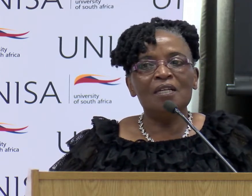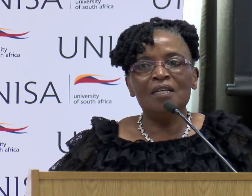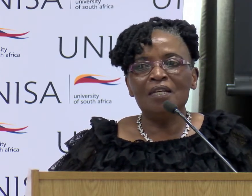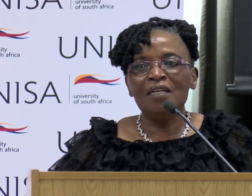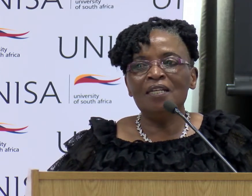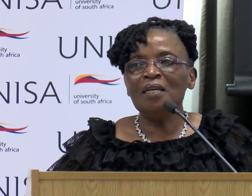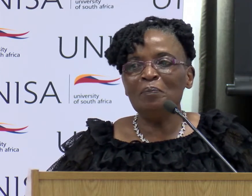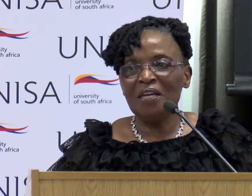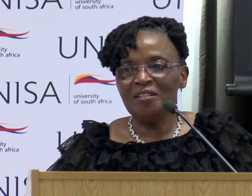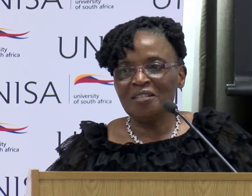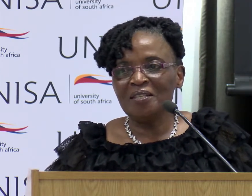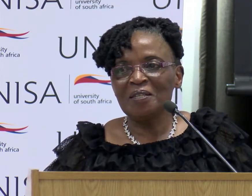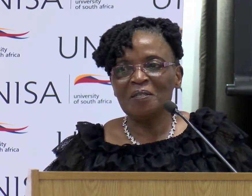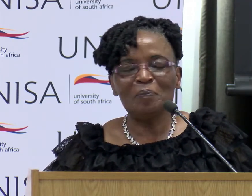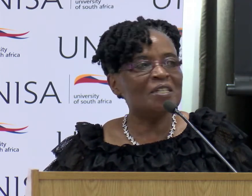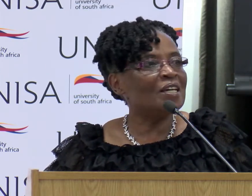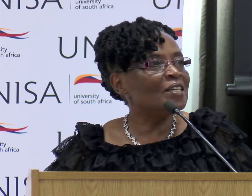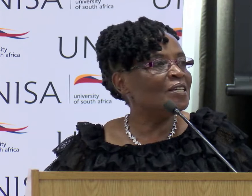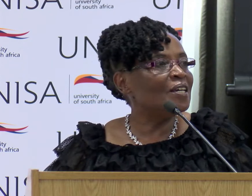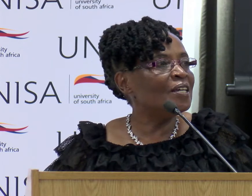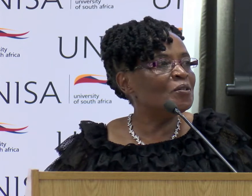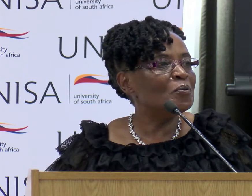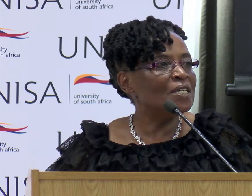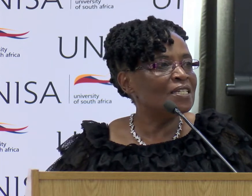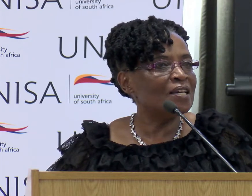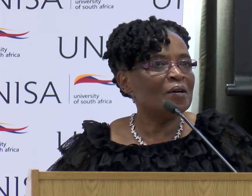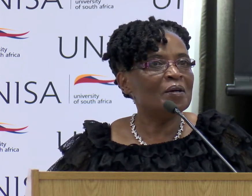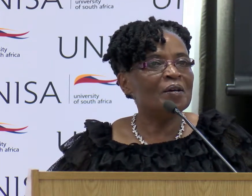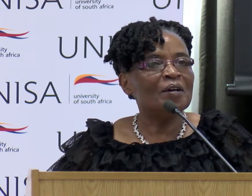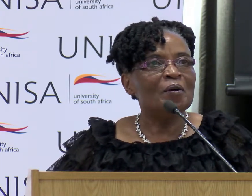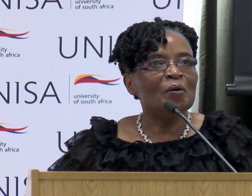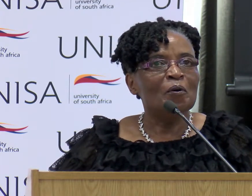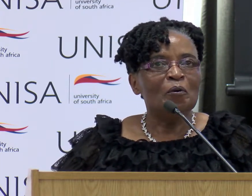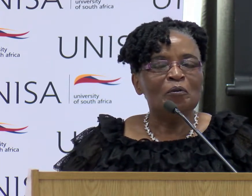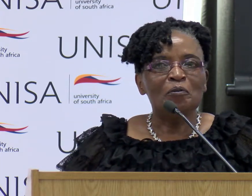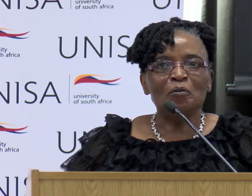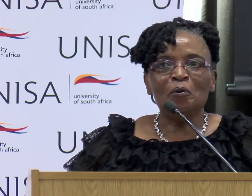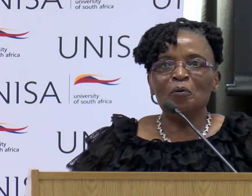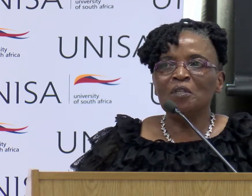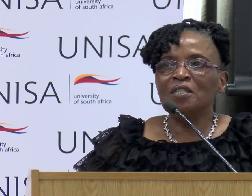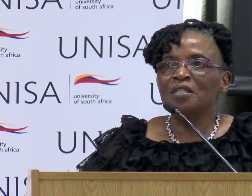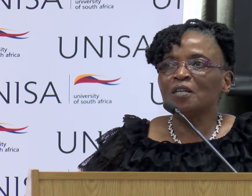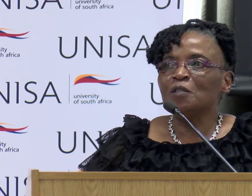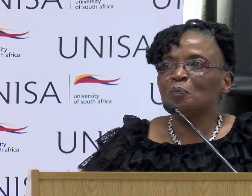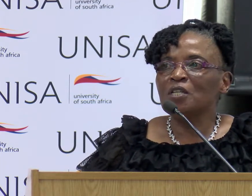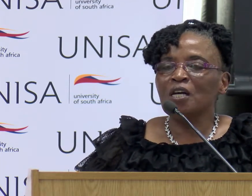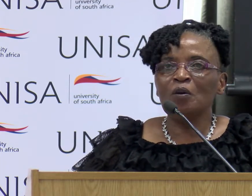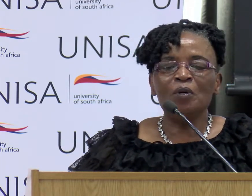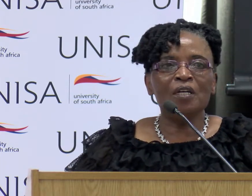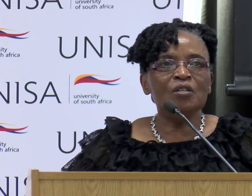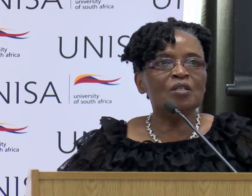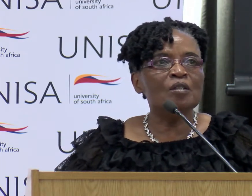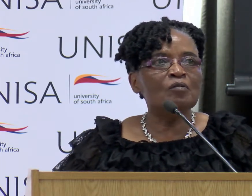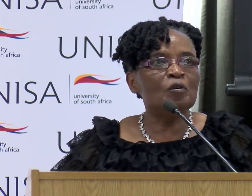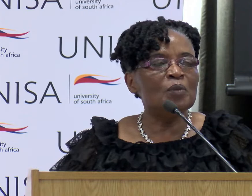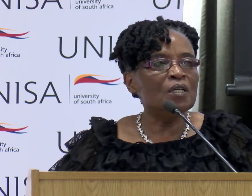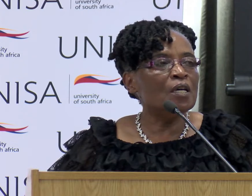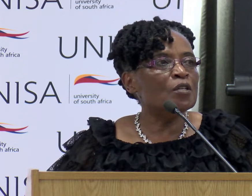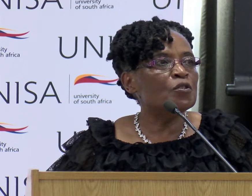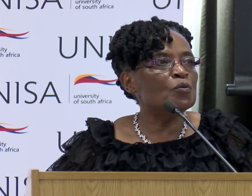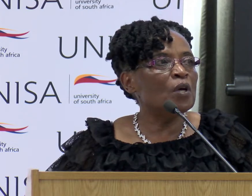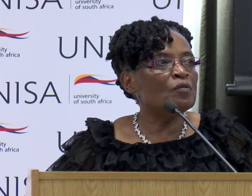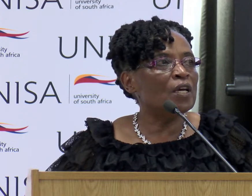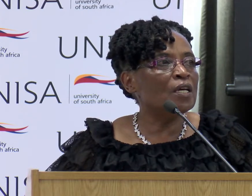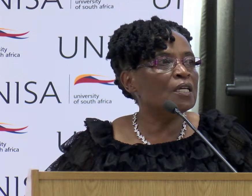seen me in emails, especially at UNISA. So this is a special occasion for